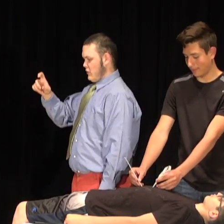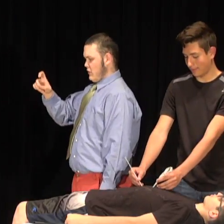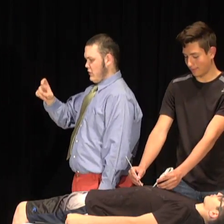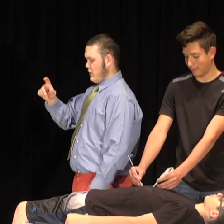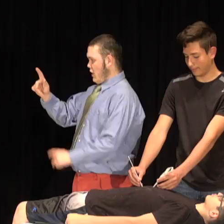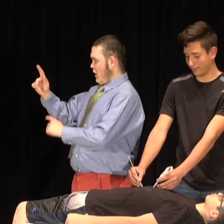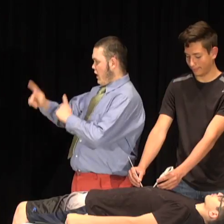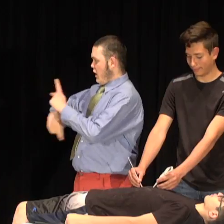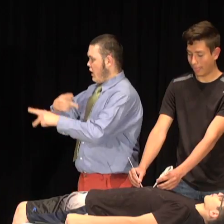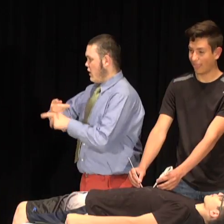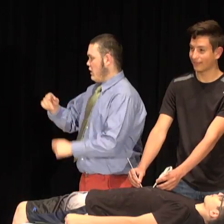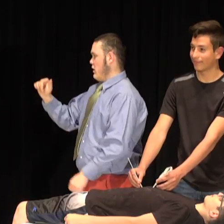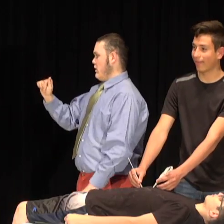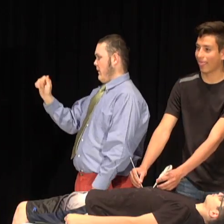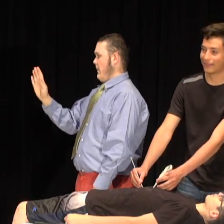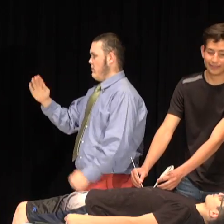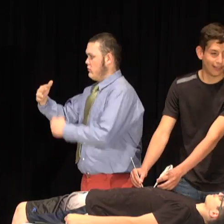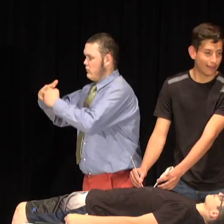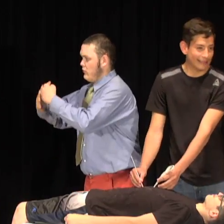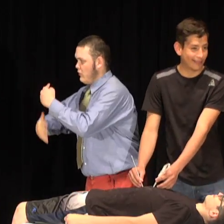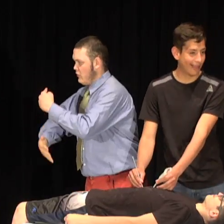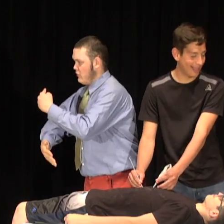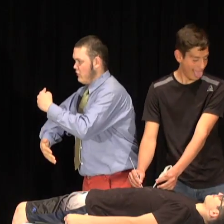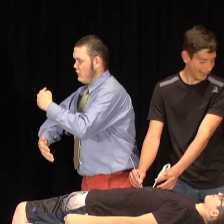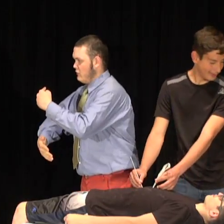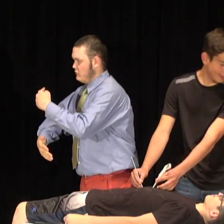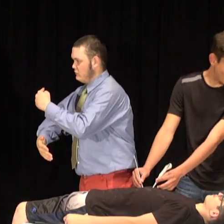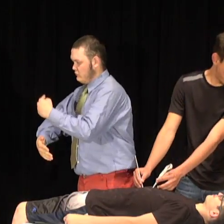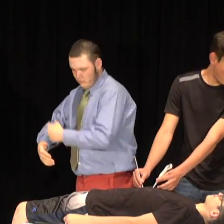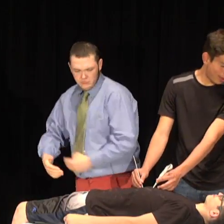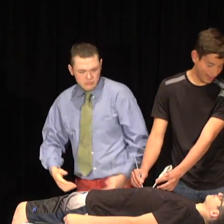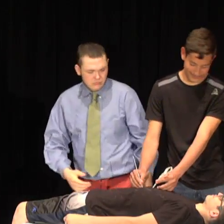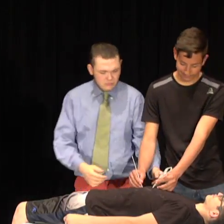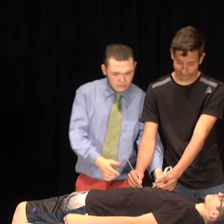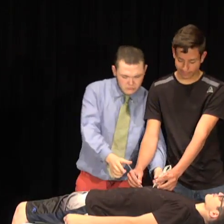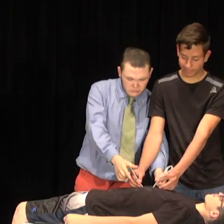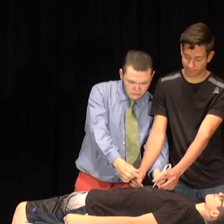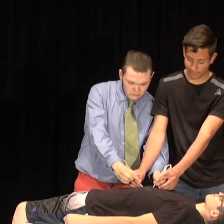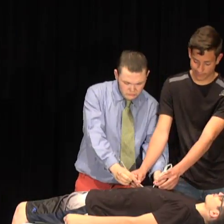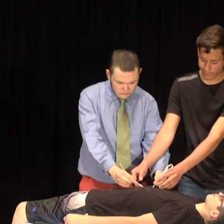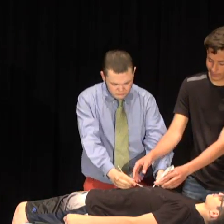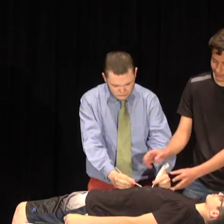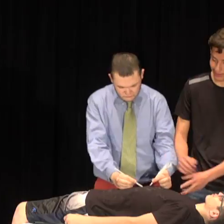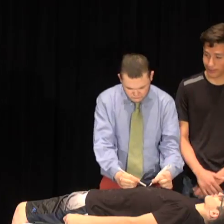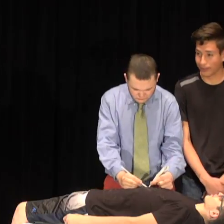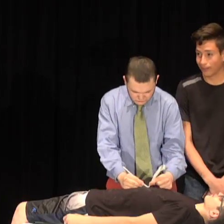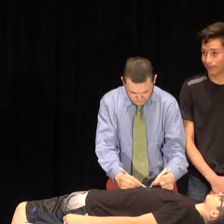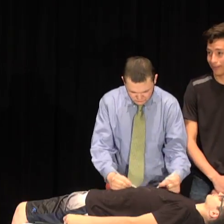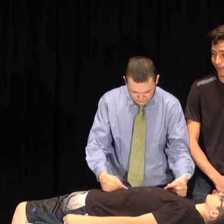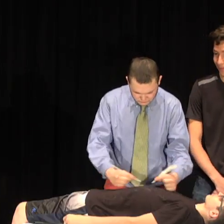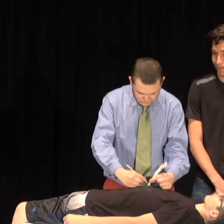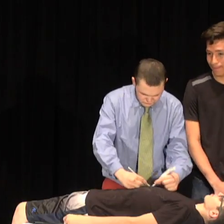No. We need type AB blood. Oh, okay.